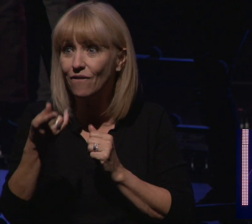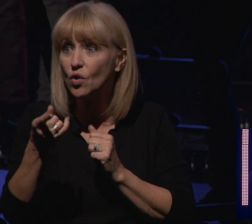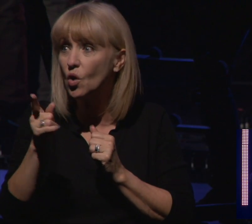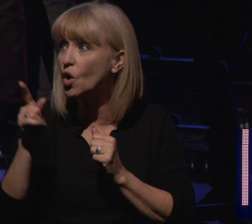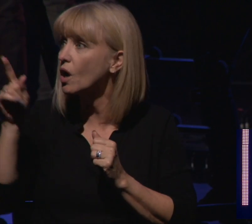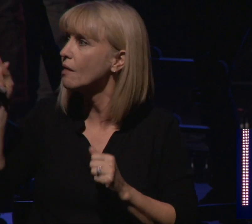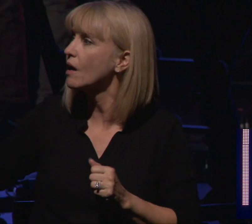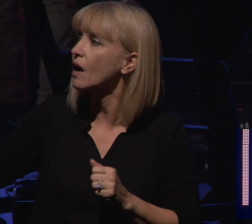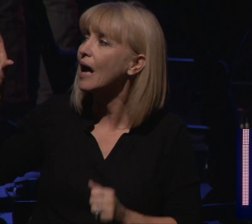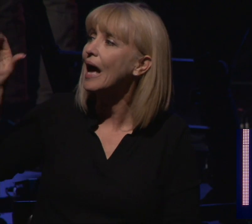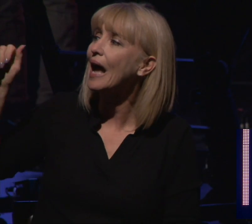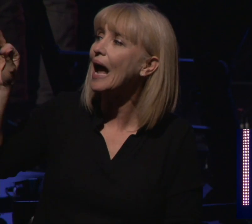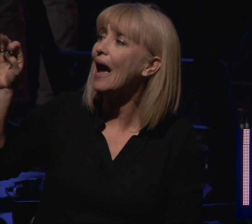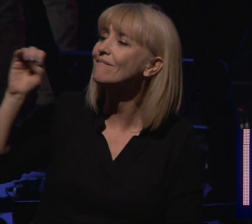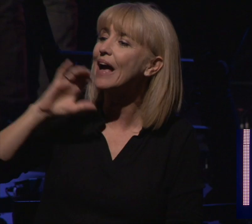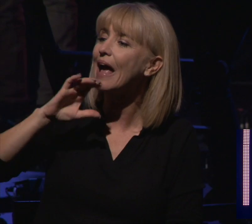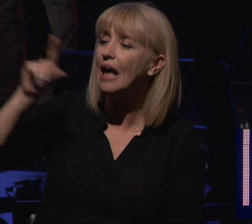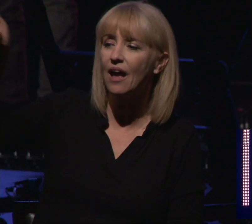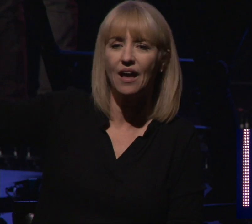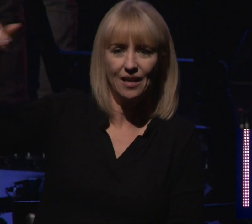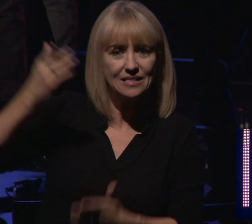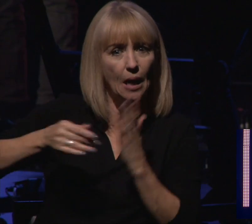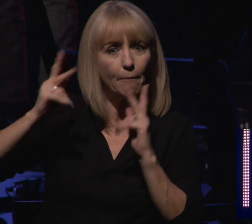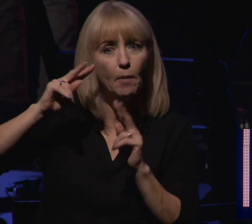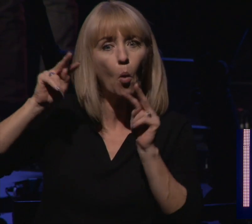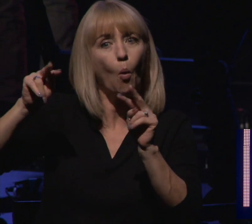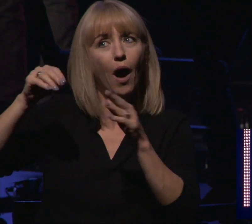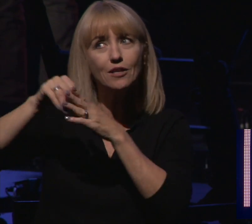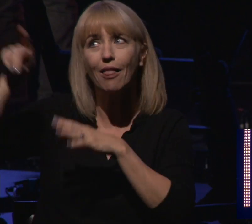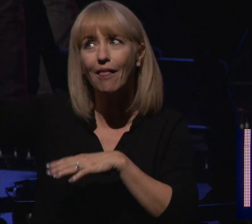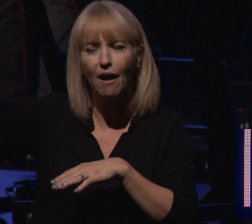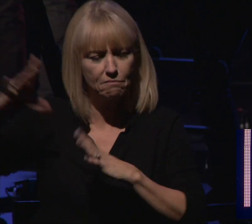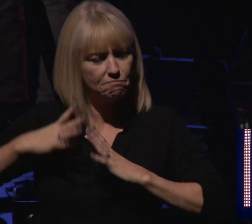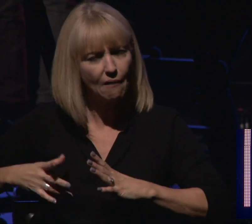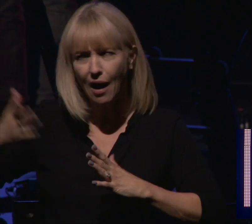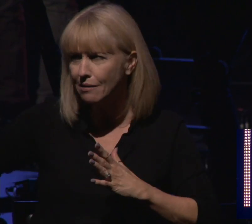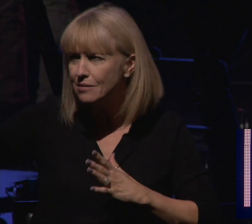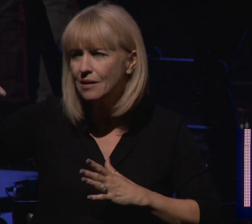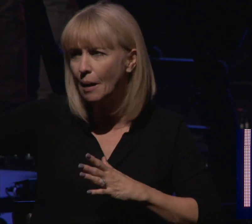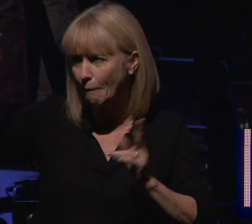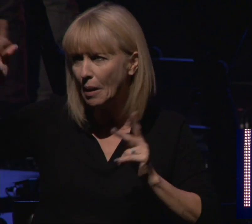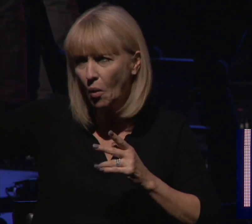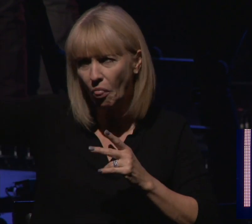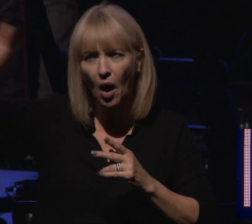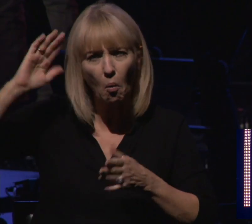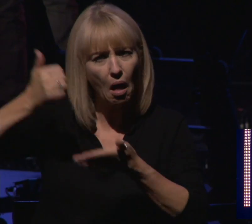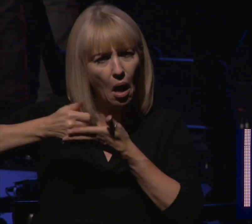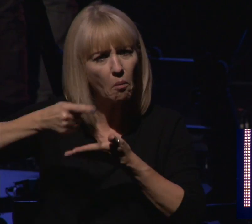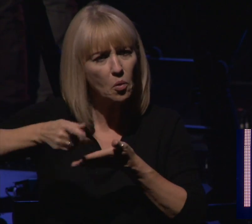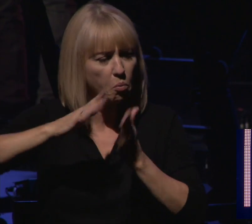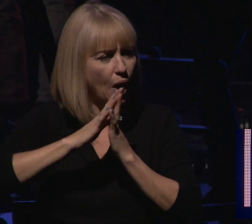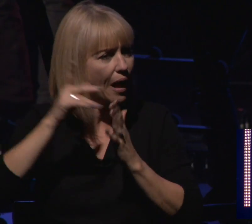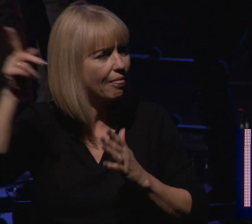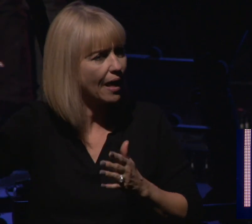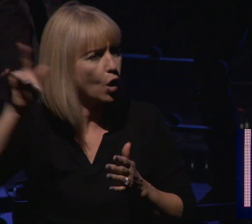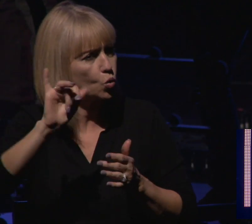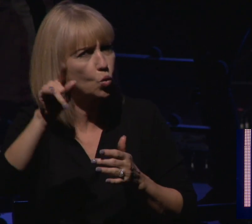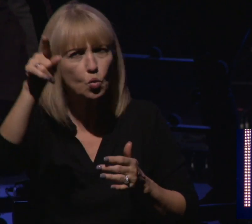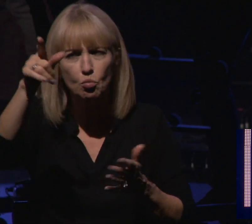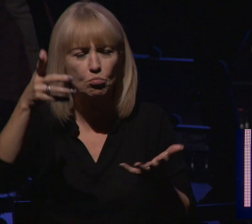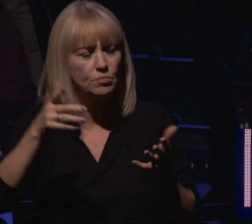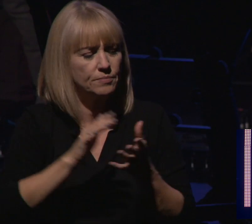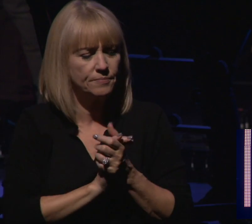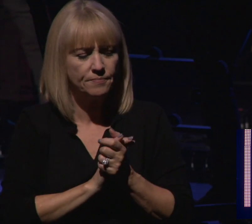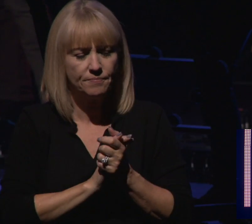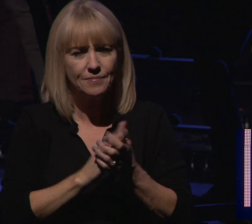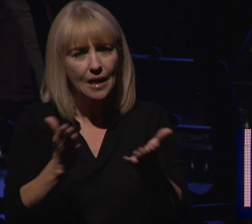someone that goes in the back room with you. If you're in the Mission Cafe, Roger and the team is in there. You go to them and they will pray with you there as well.